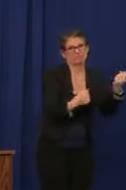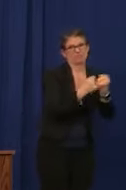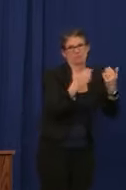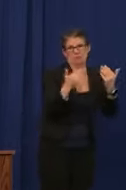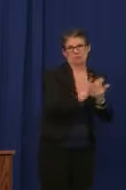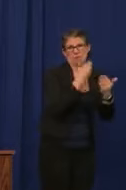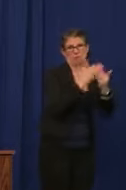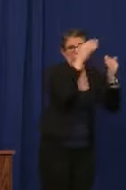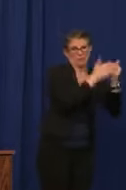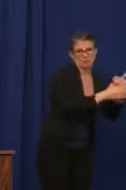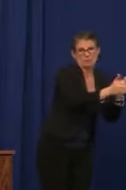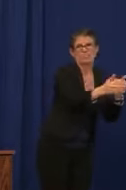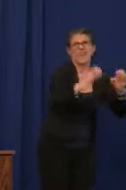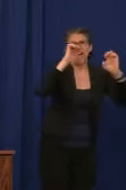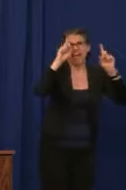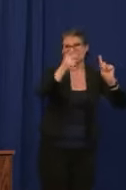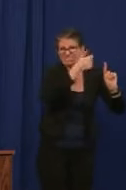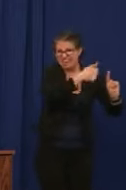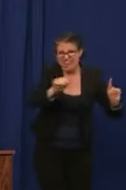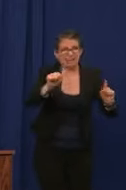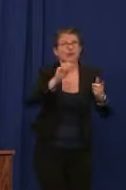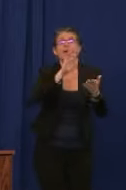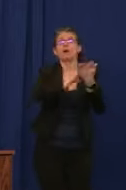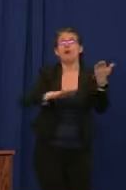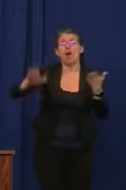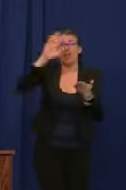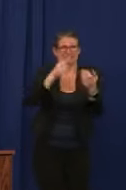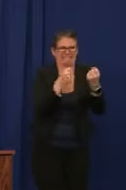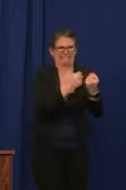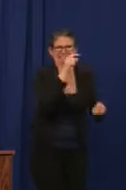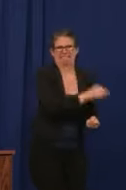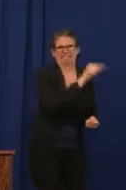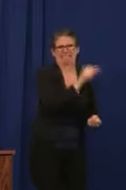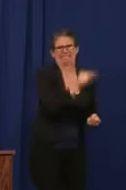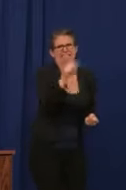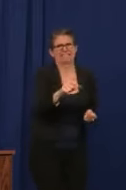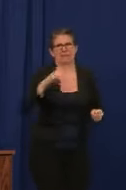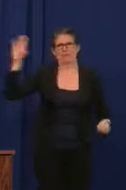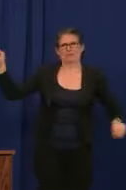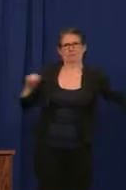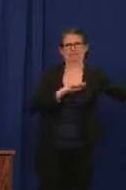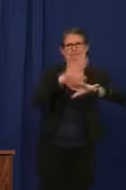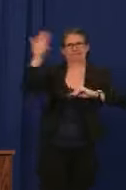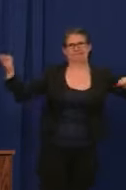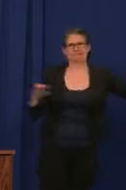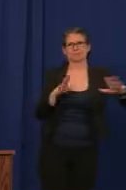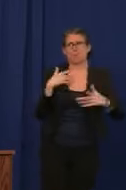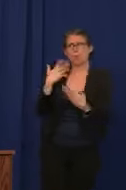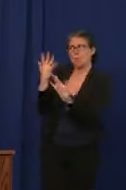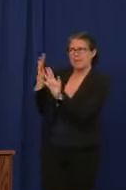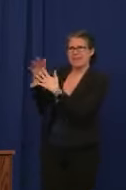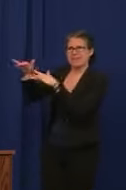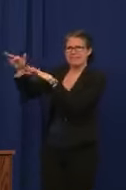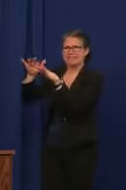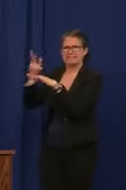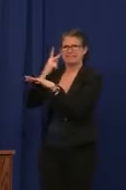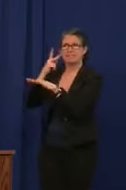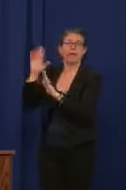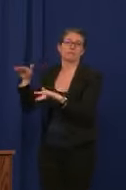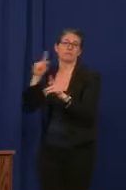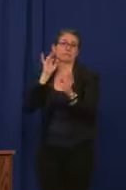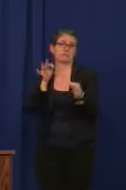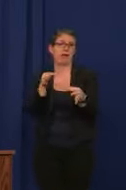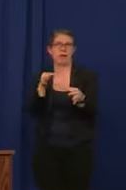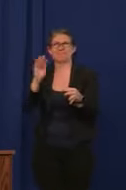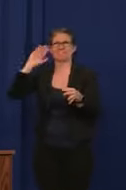government. And we're keeping close tabs on all of that. In terms of long-term economics, I'm speaking